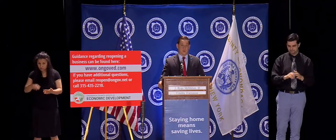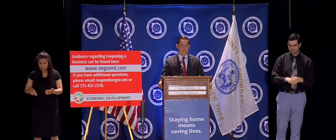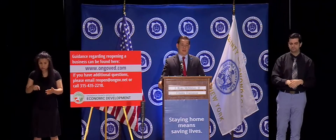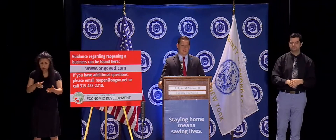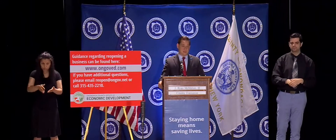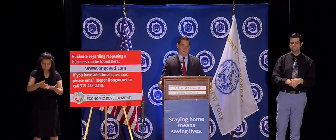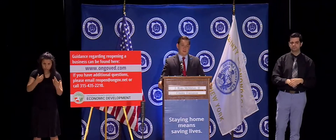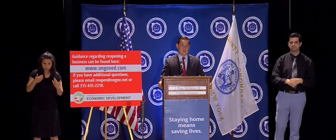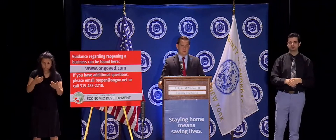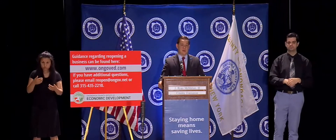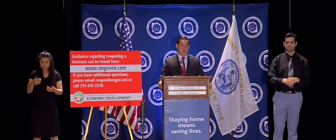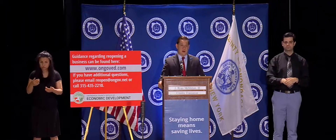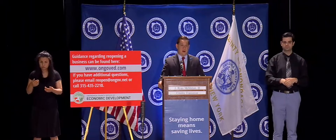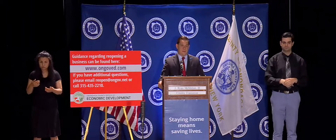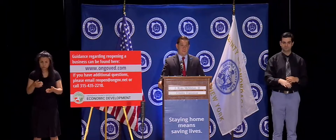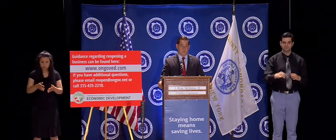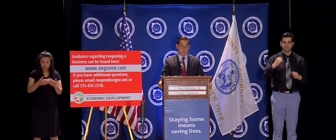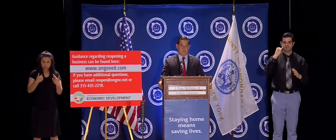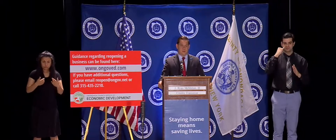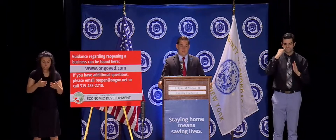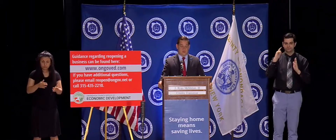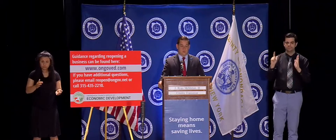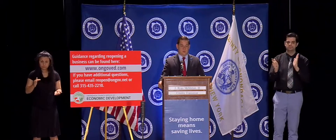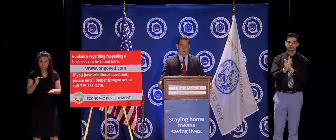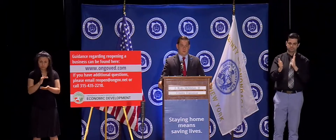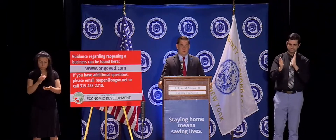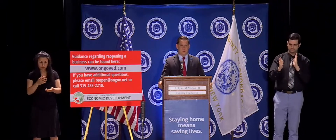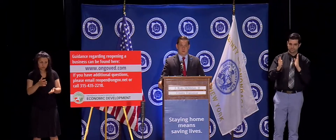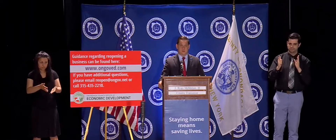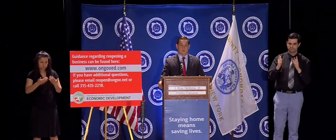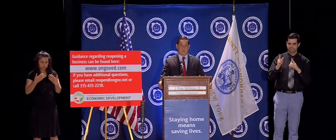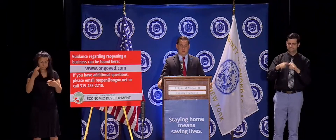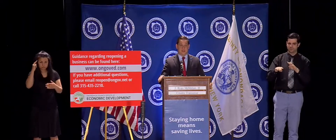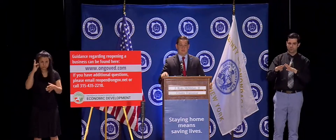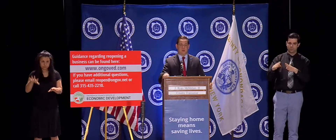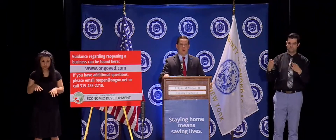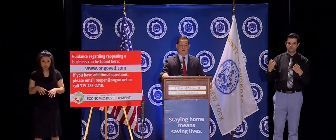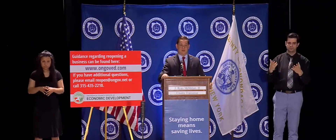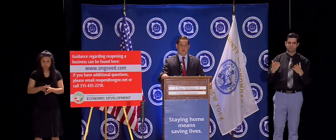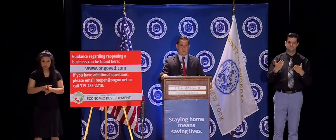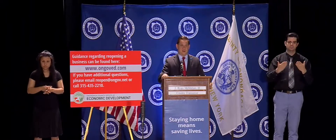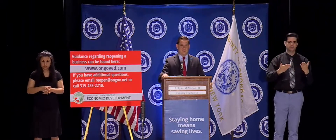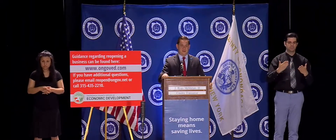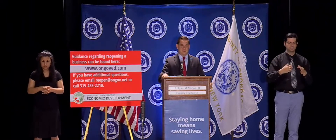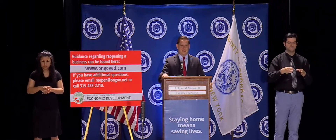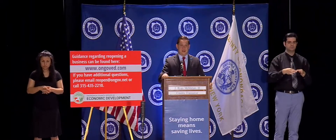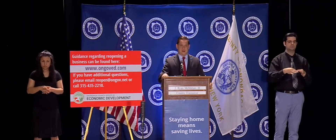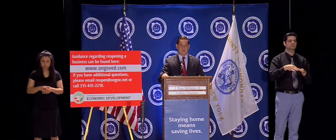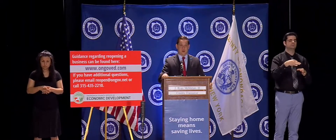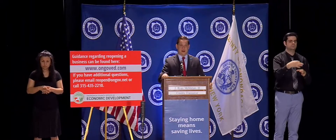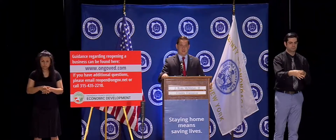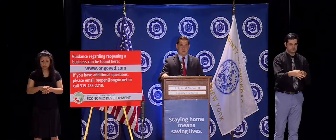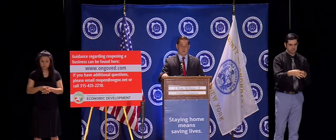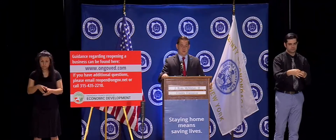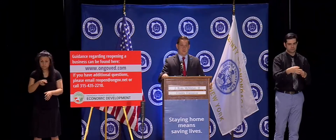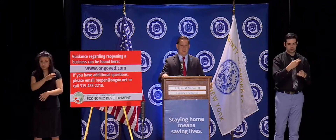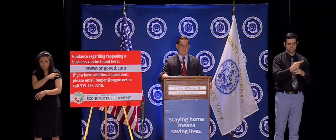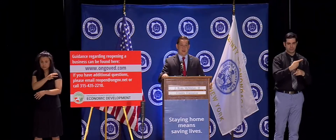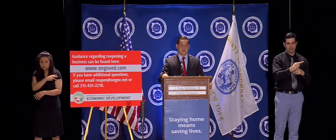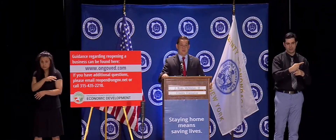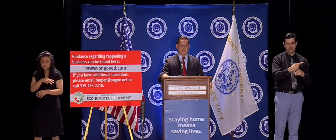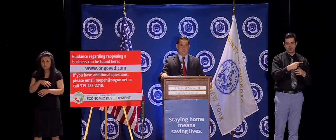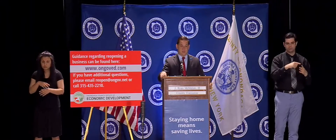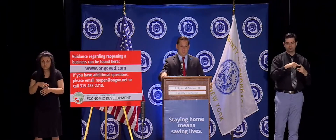have to reassess this because folks, that's part of their daycare strategies for